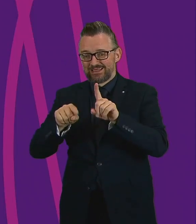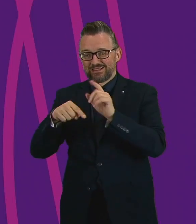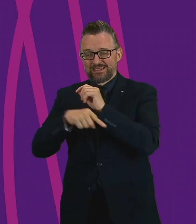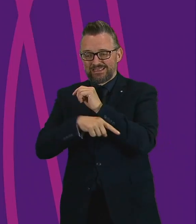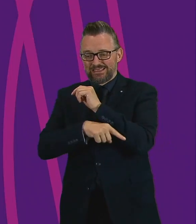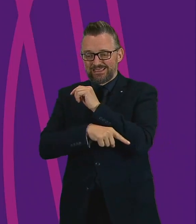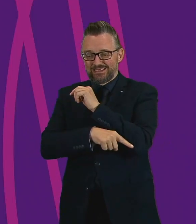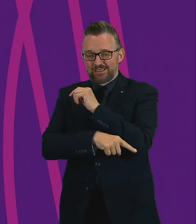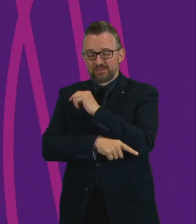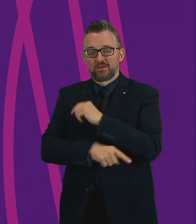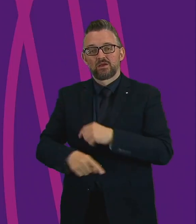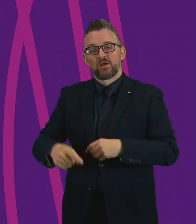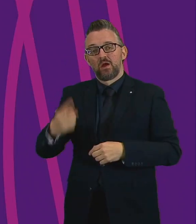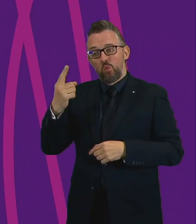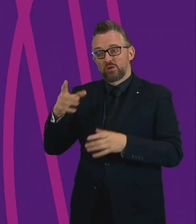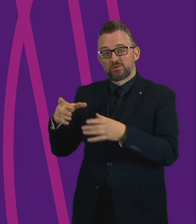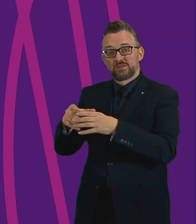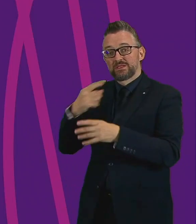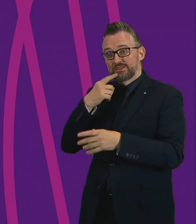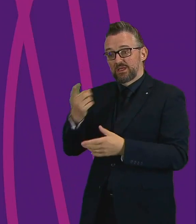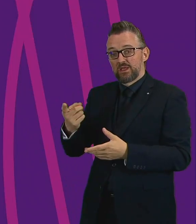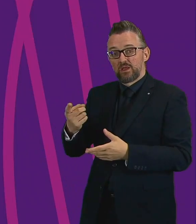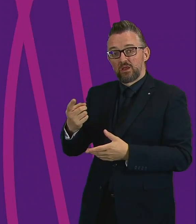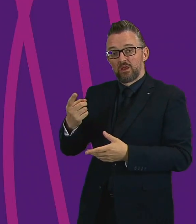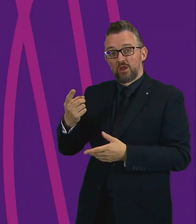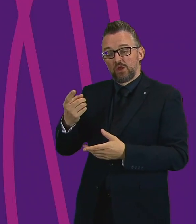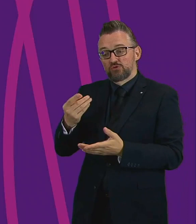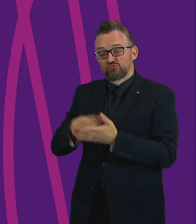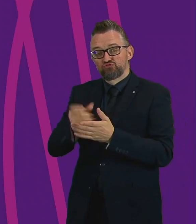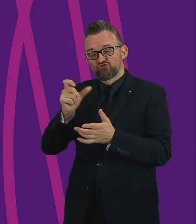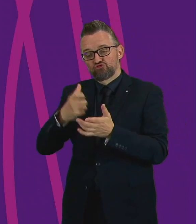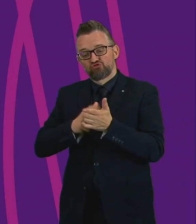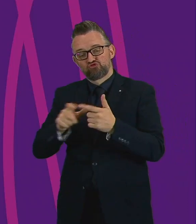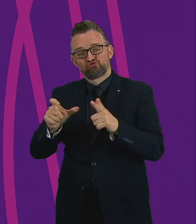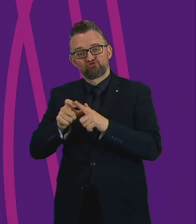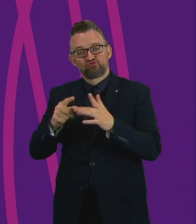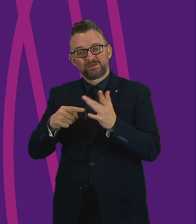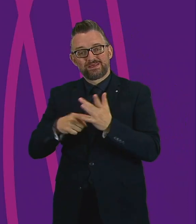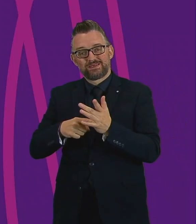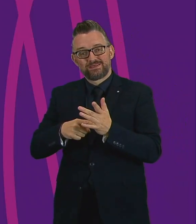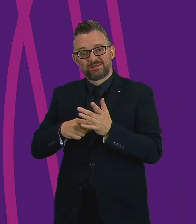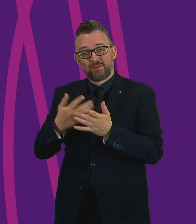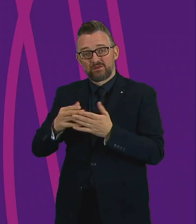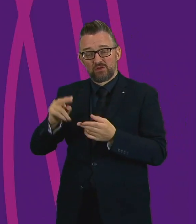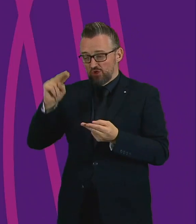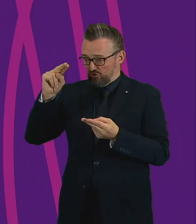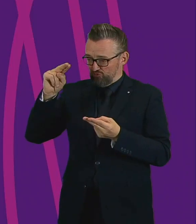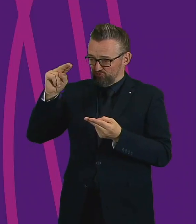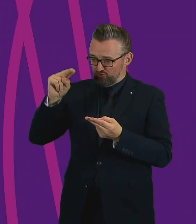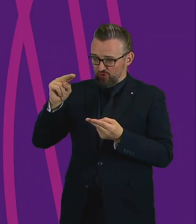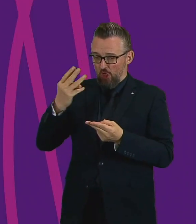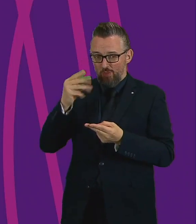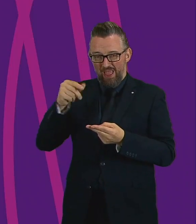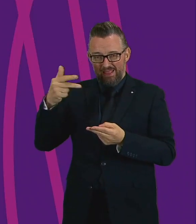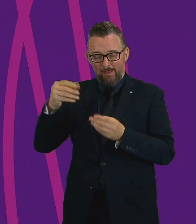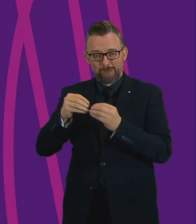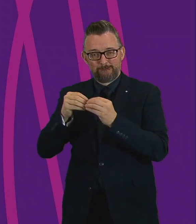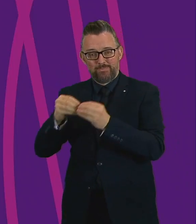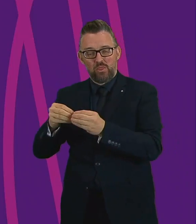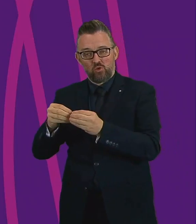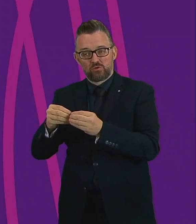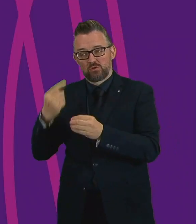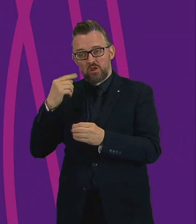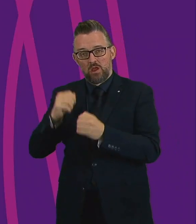have reported that unsecured consumer credit across the UK reduced by £3.8 billion in